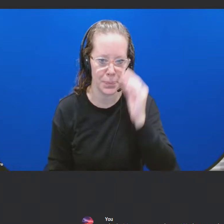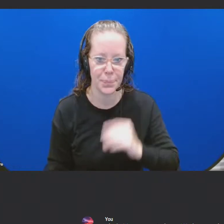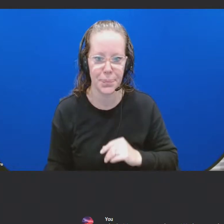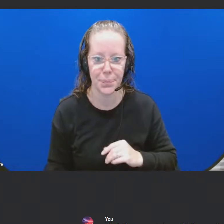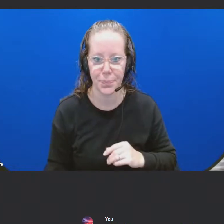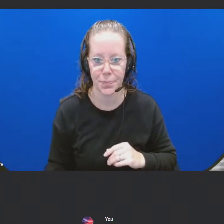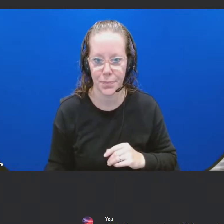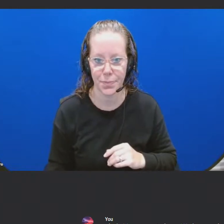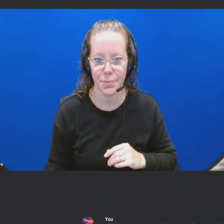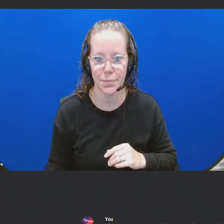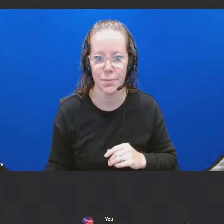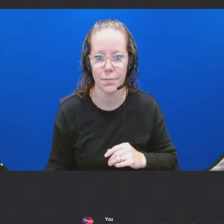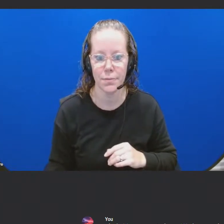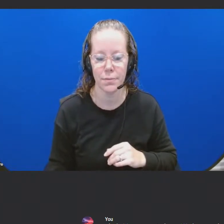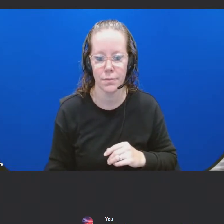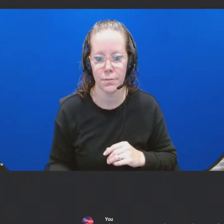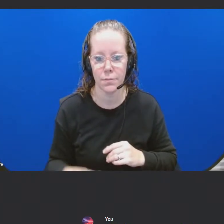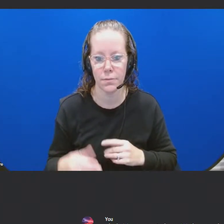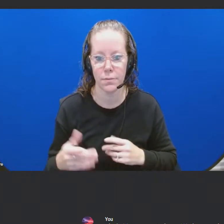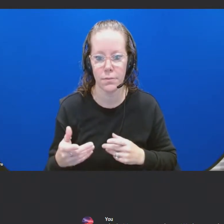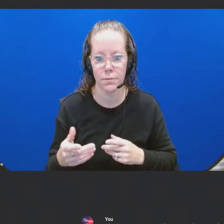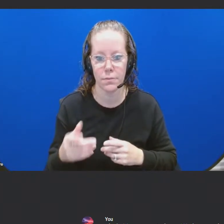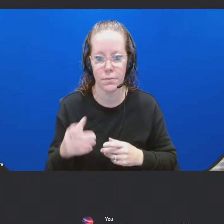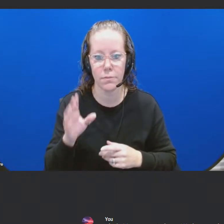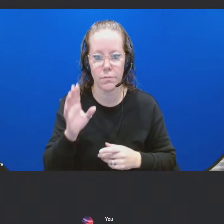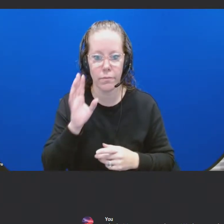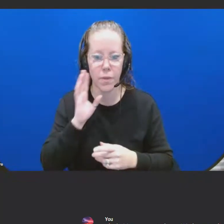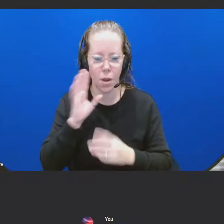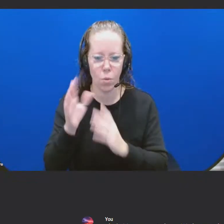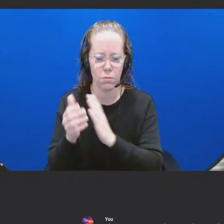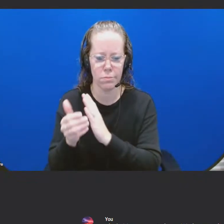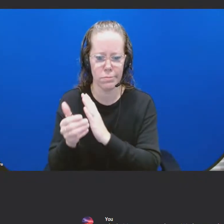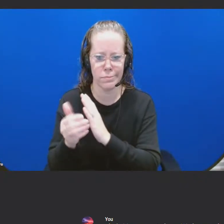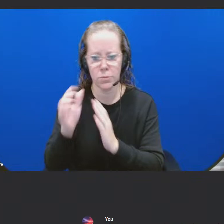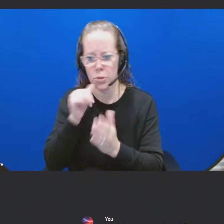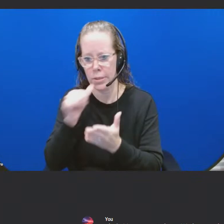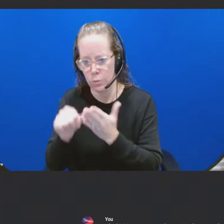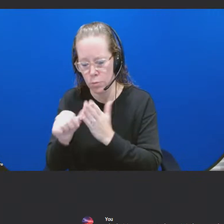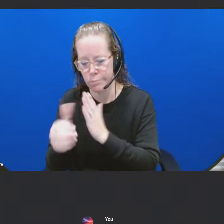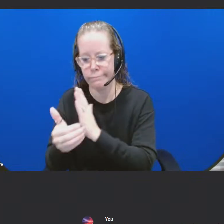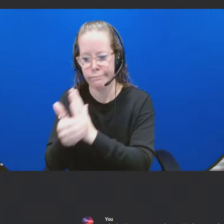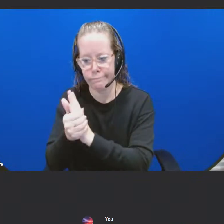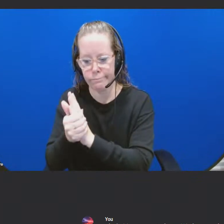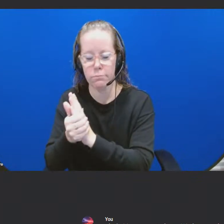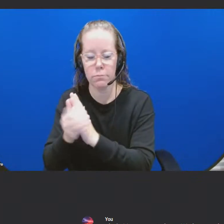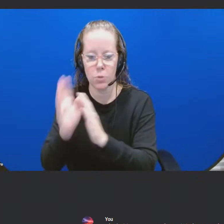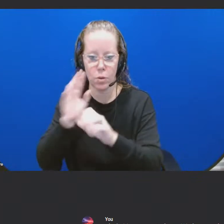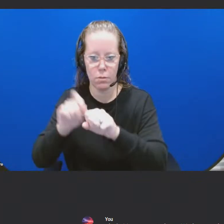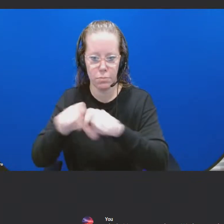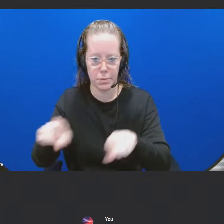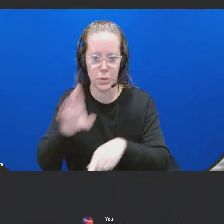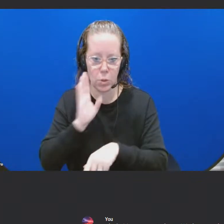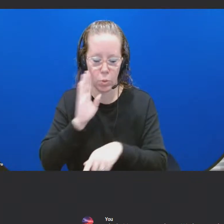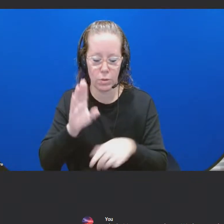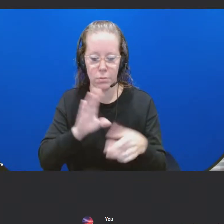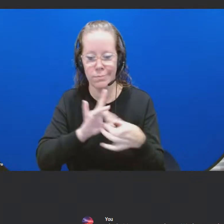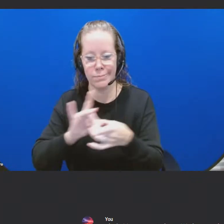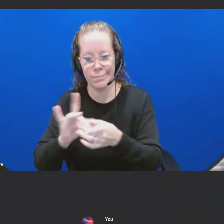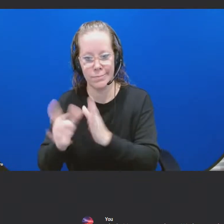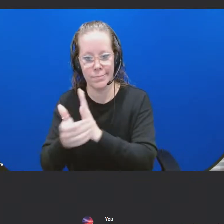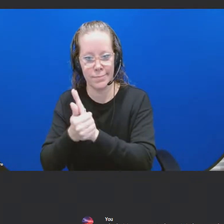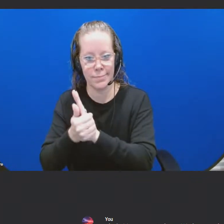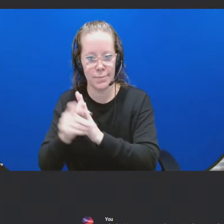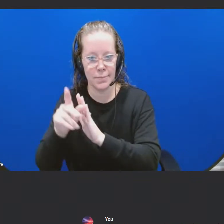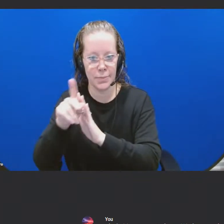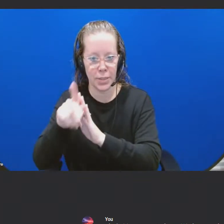I will also put her little um, blurb in with my email to you with